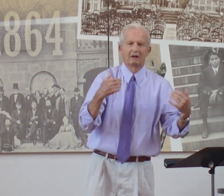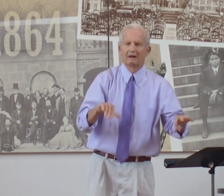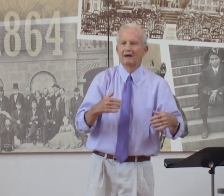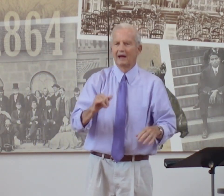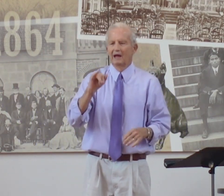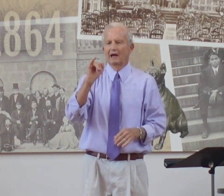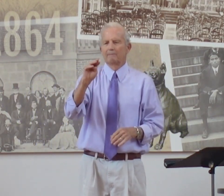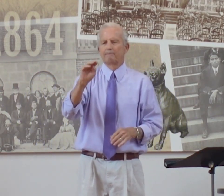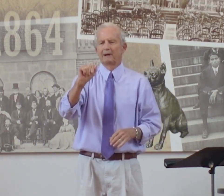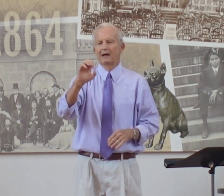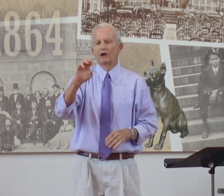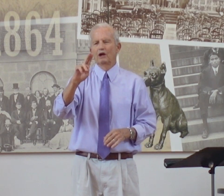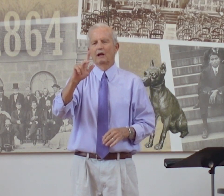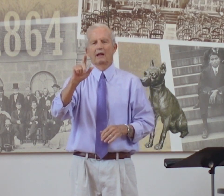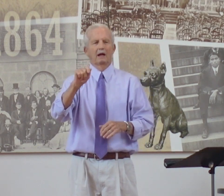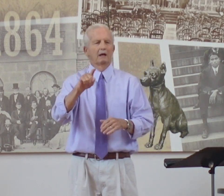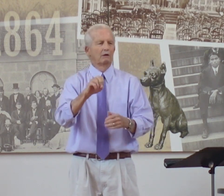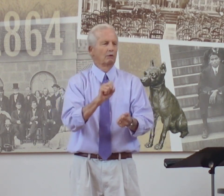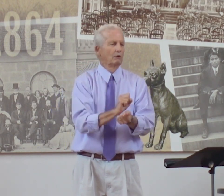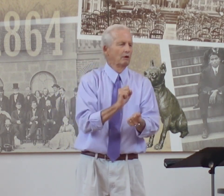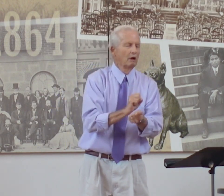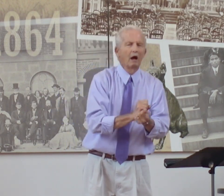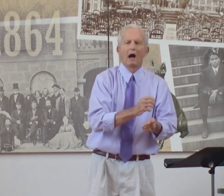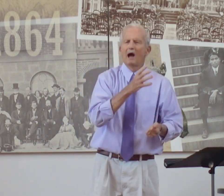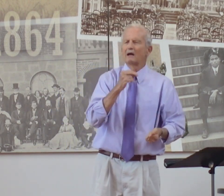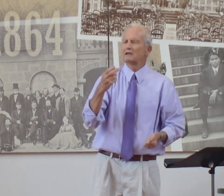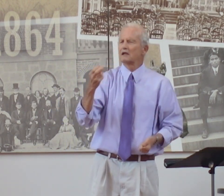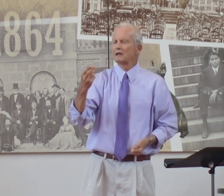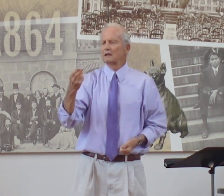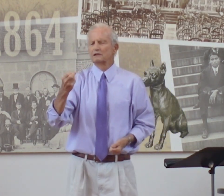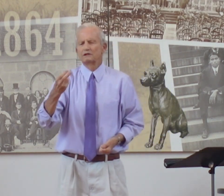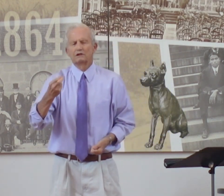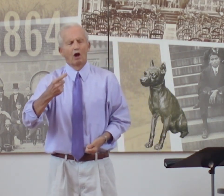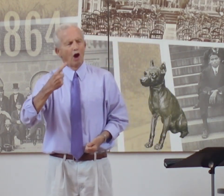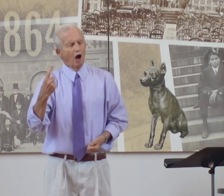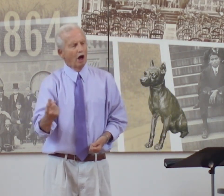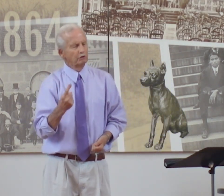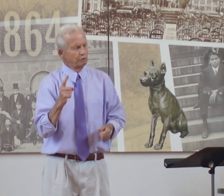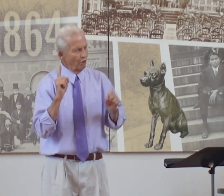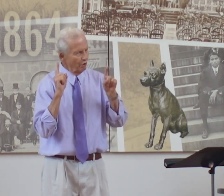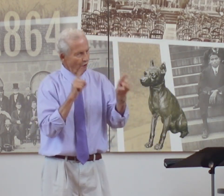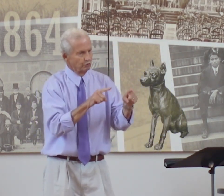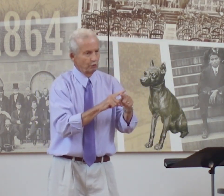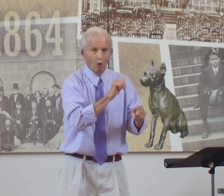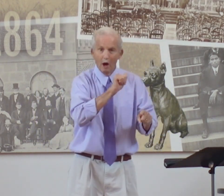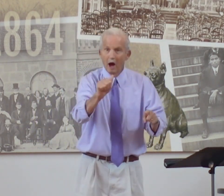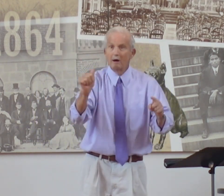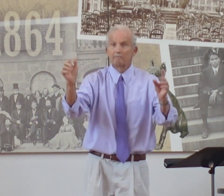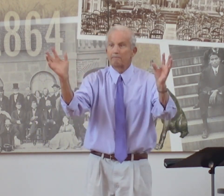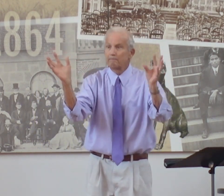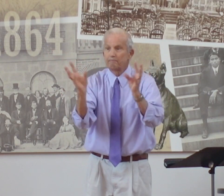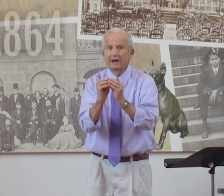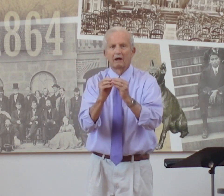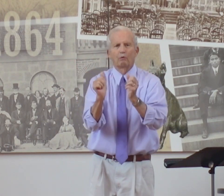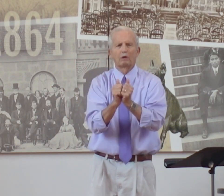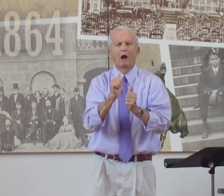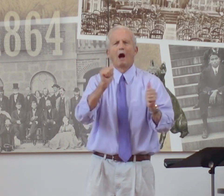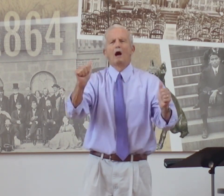She did some outstanding work with those organizations. She had immaculate work.